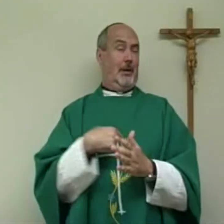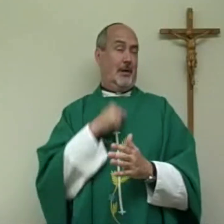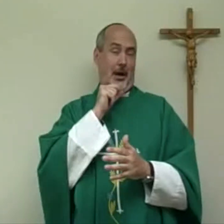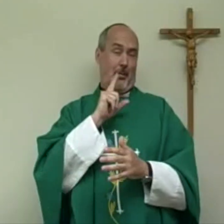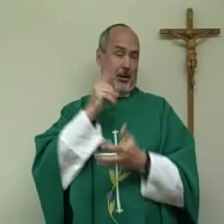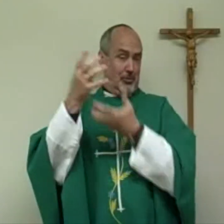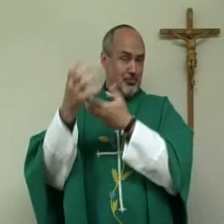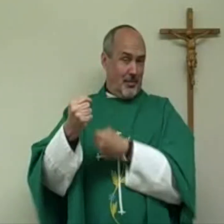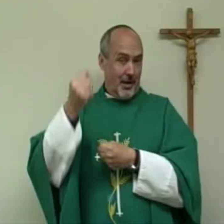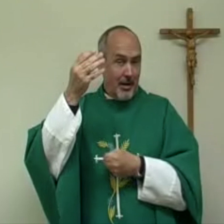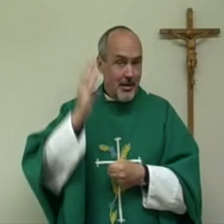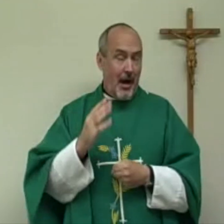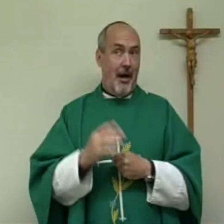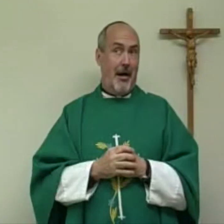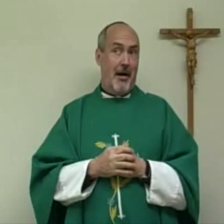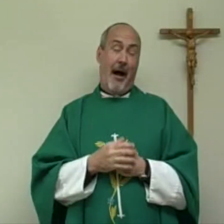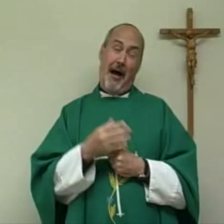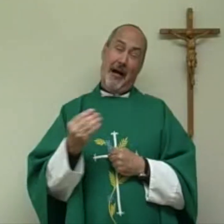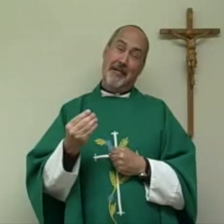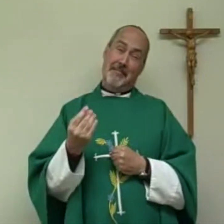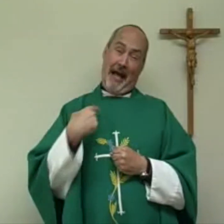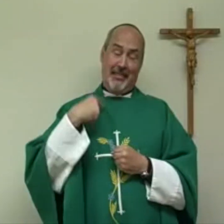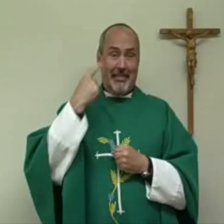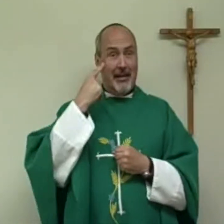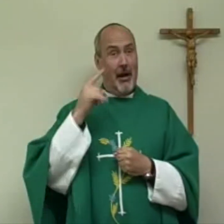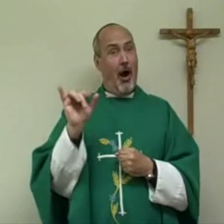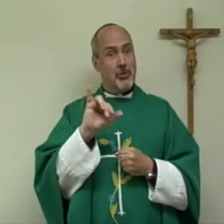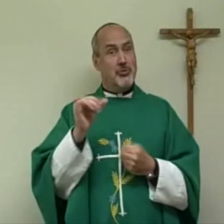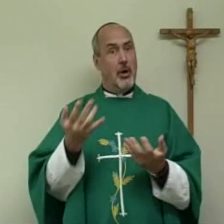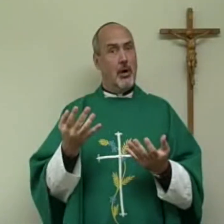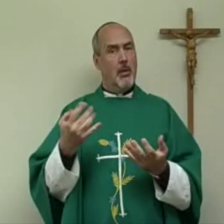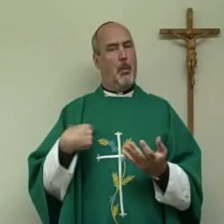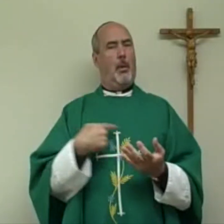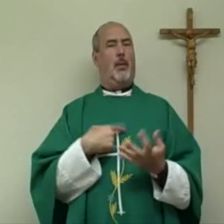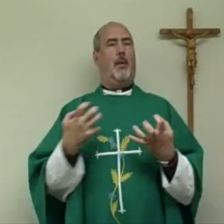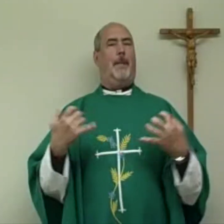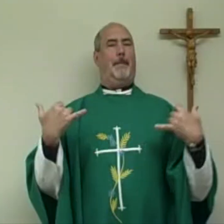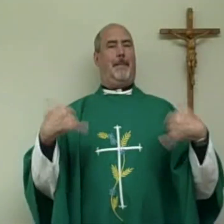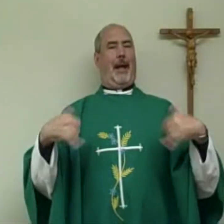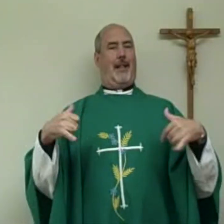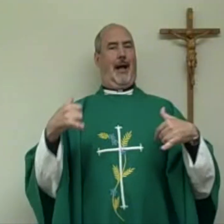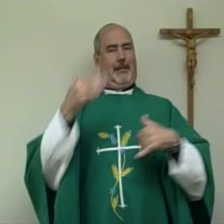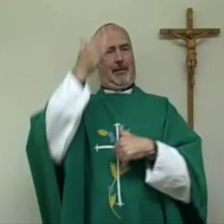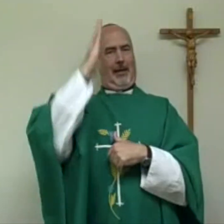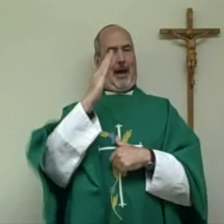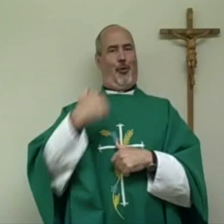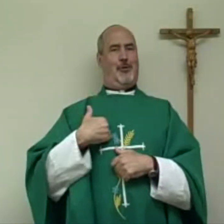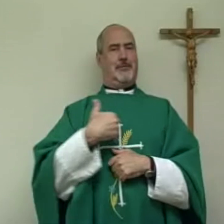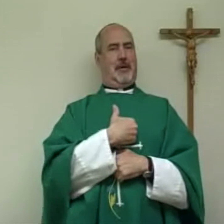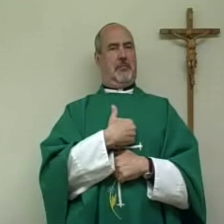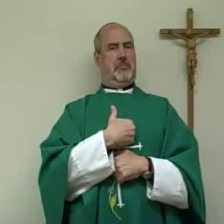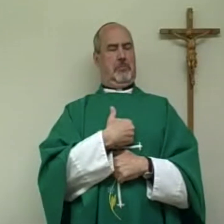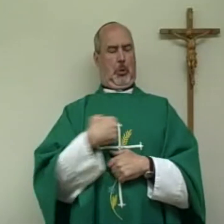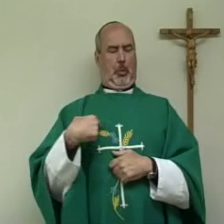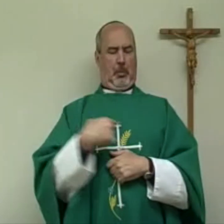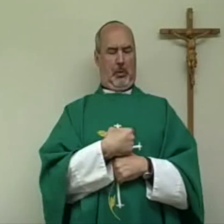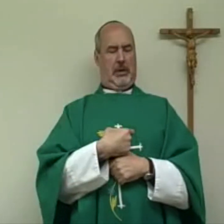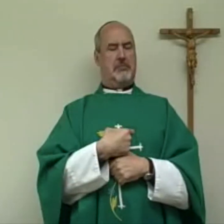If we tend to hoard everything, that just shows us that we don't really trust God. And also, it's like we want to